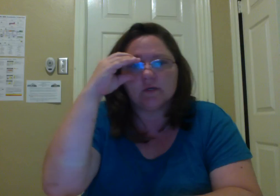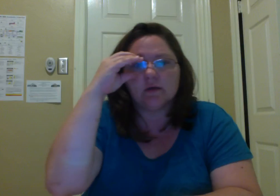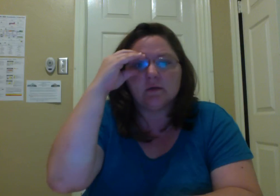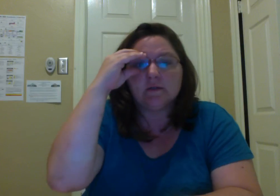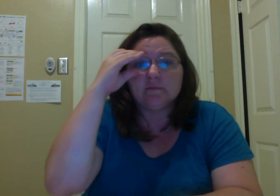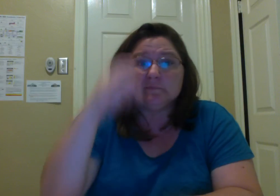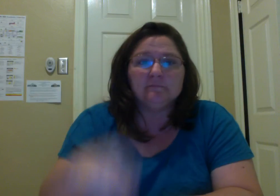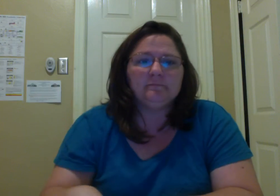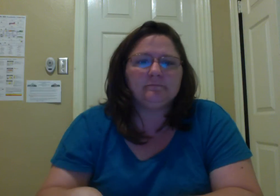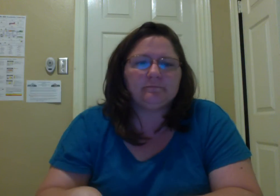will.